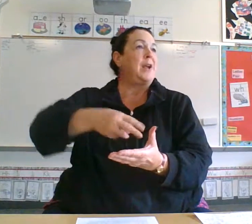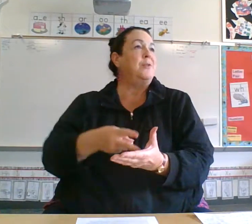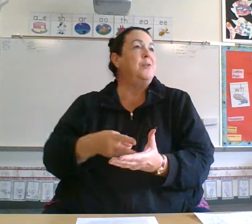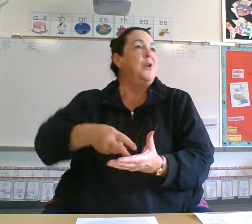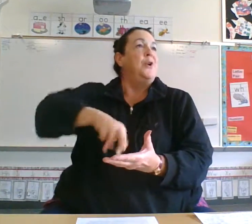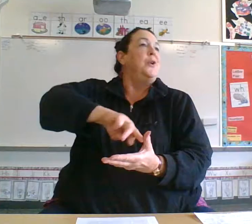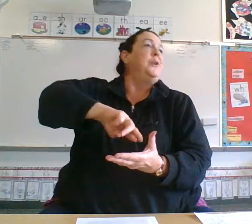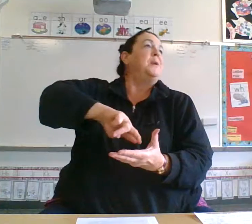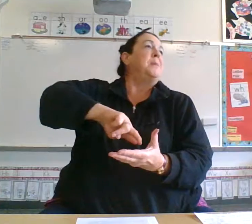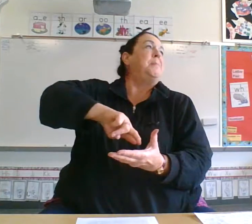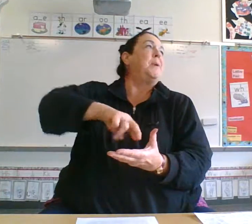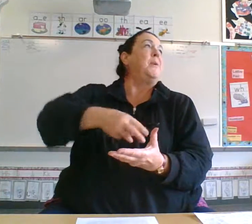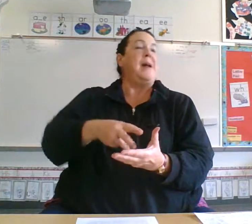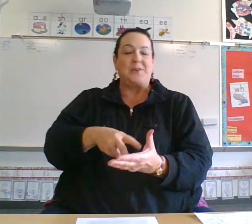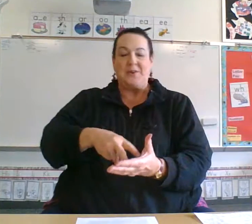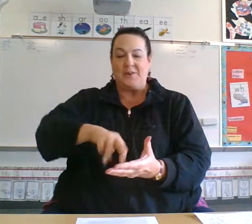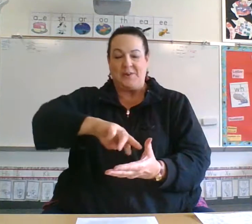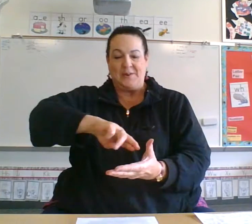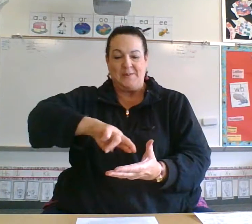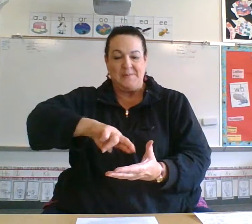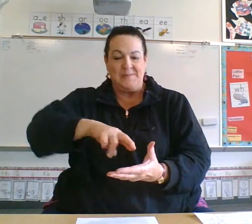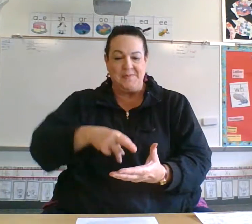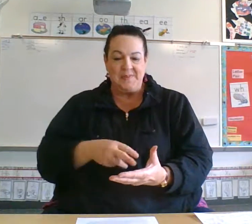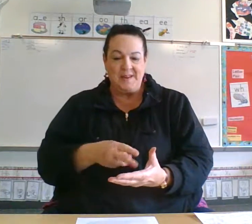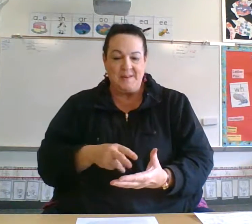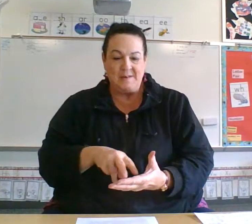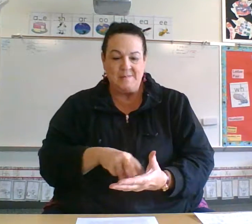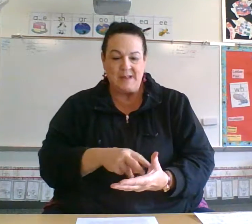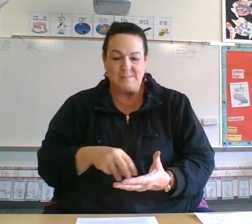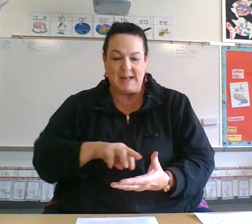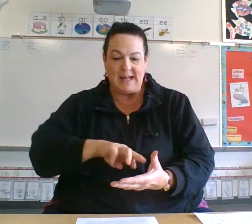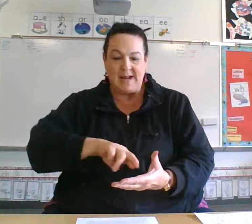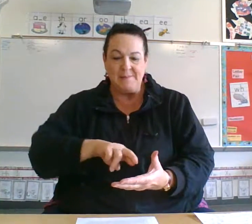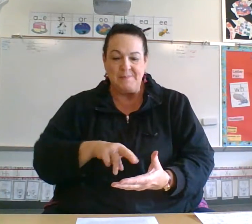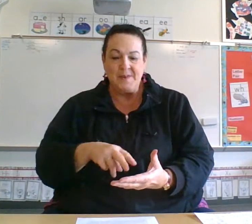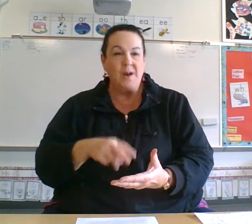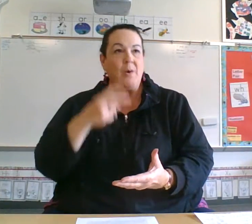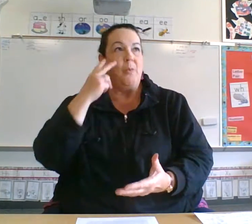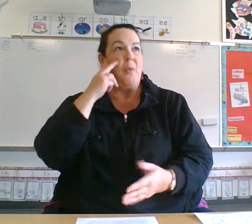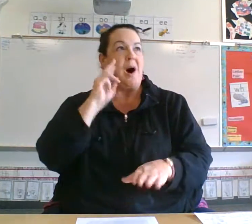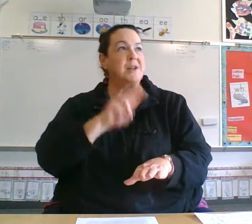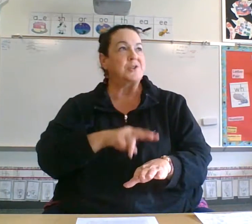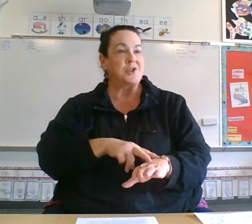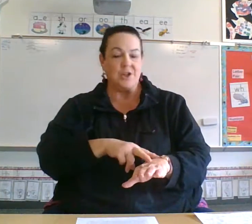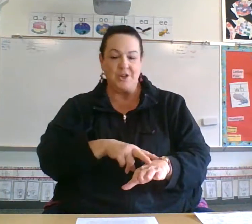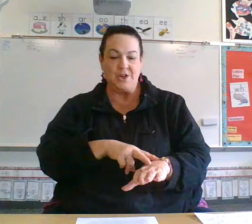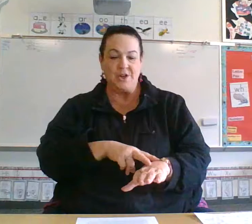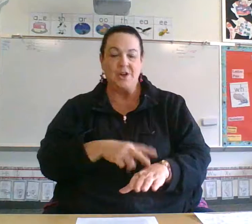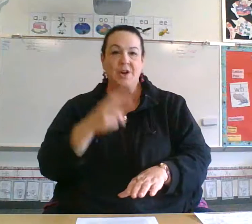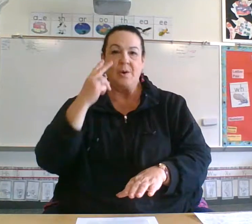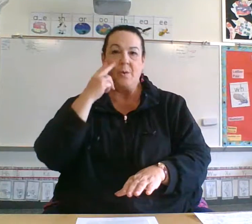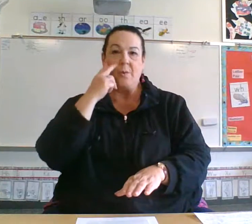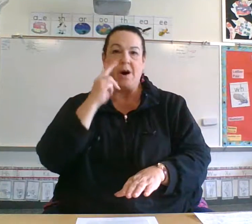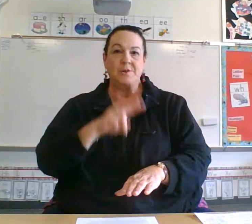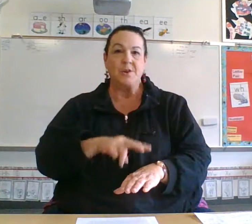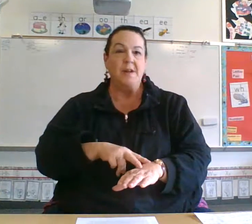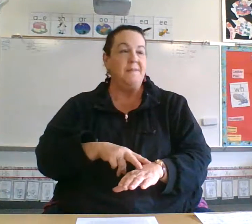you're doing a pirouette. That's ballet. Watch. That